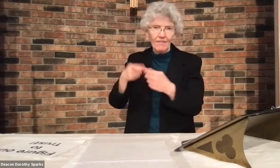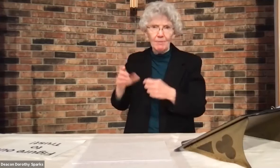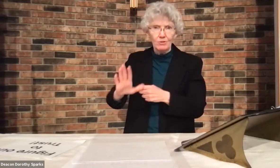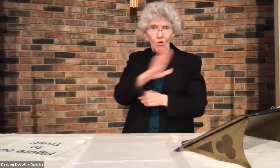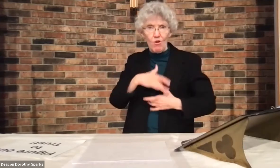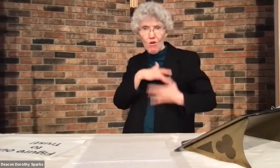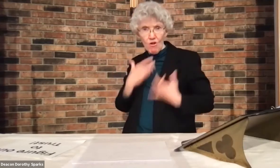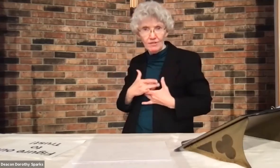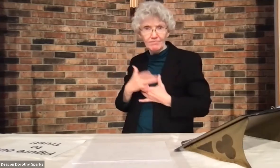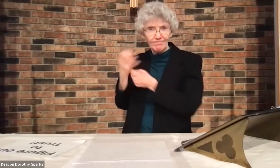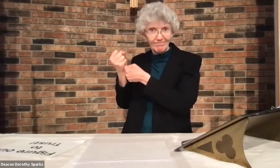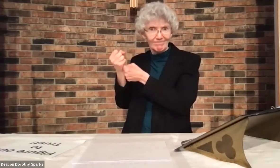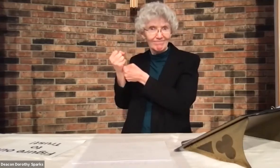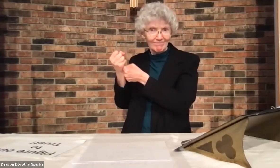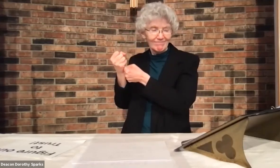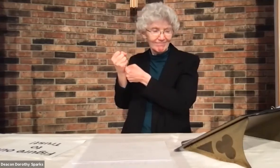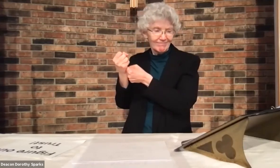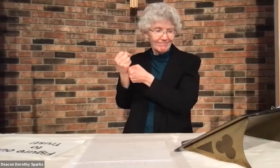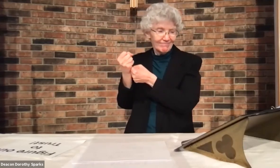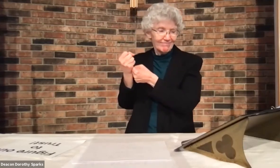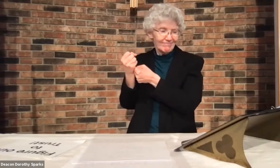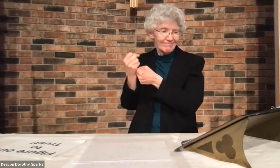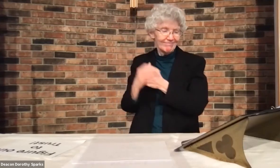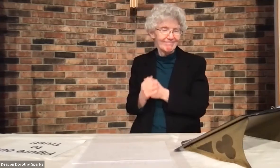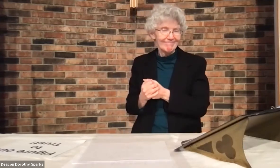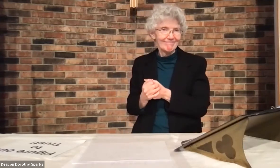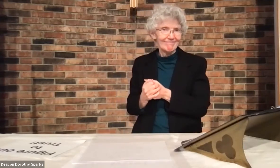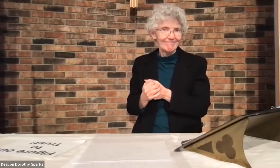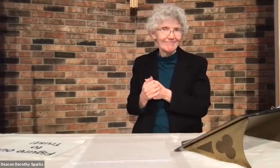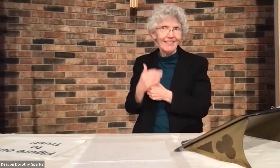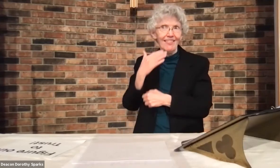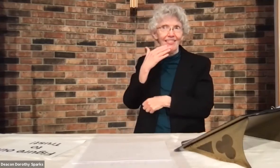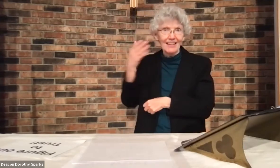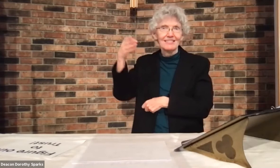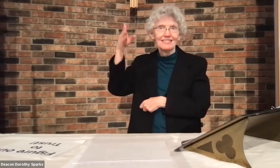but to trust God with your whole heart.